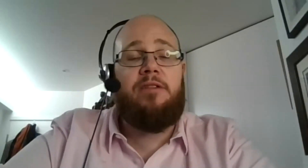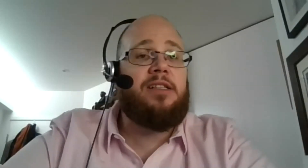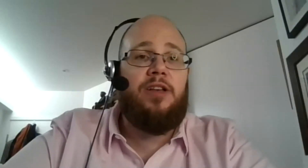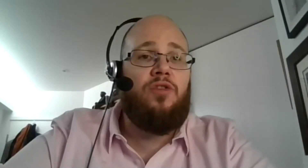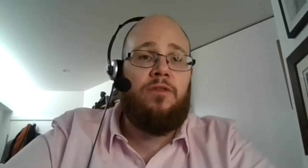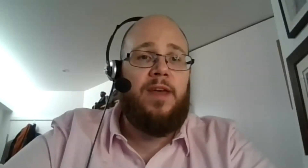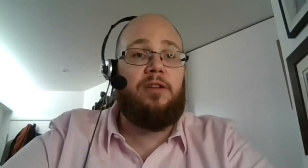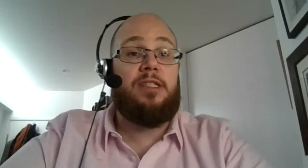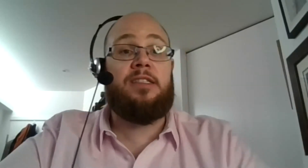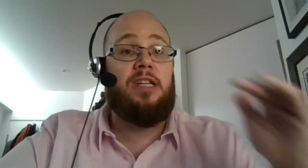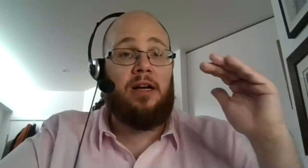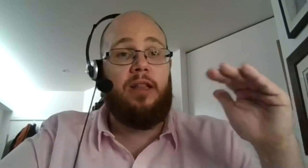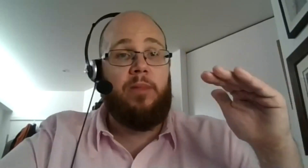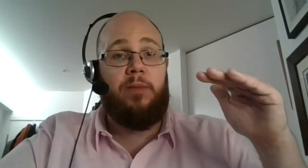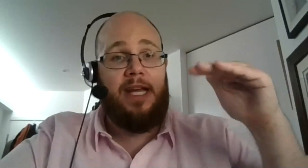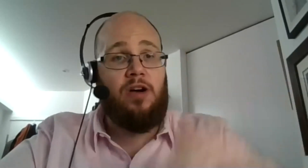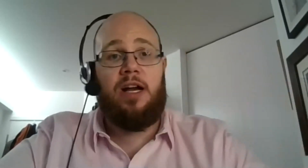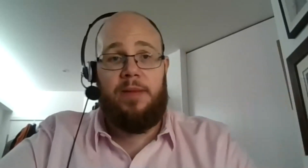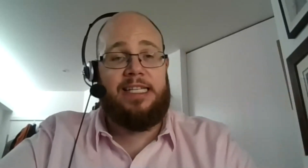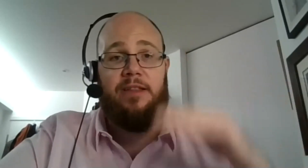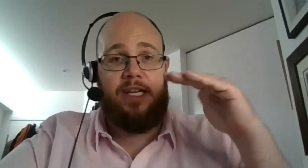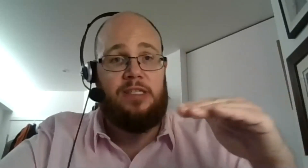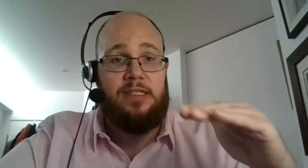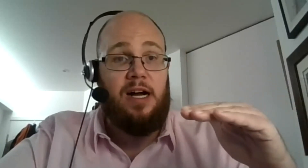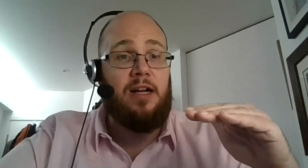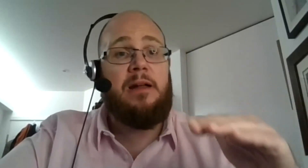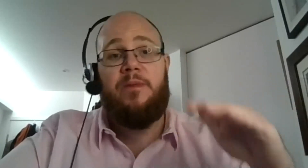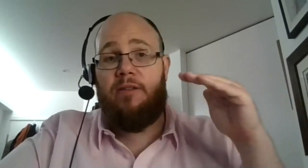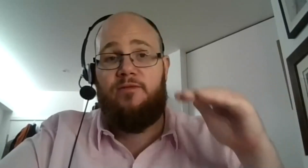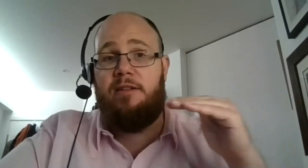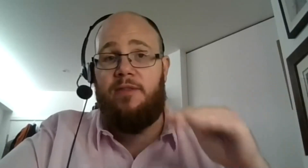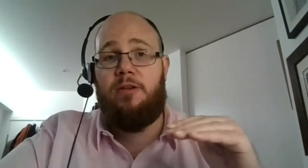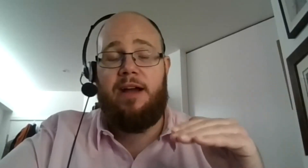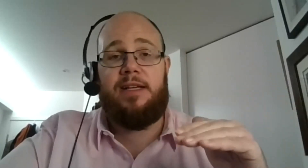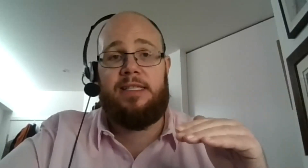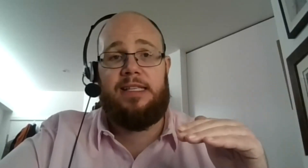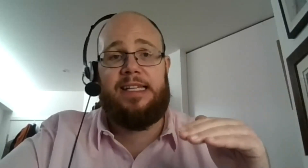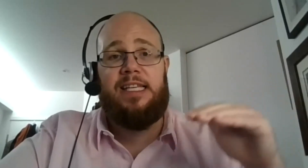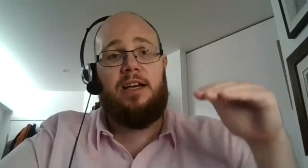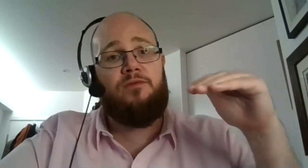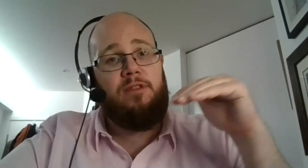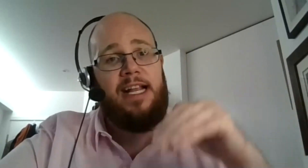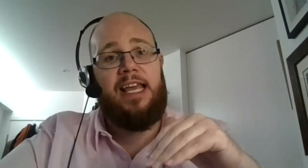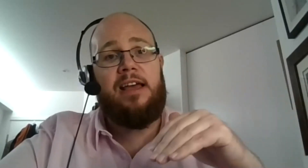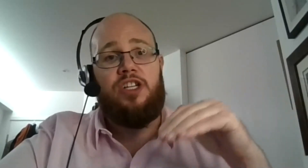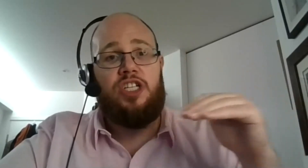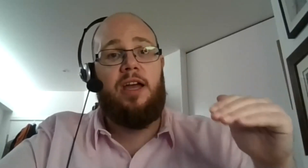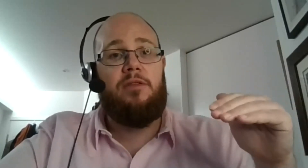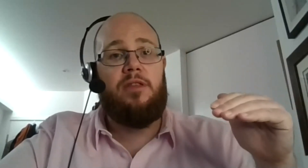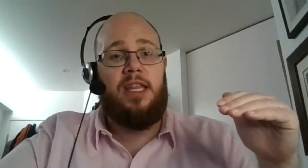like Northfield are stuck at the moment. They're not coming down, they're just stuck. There are very few areas in the city that have really shown that they've